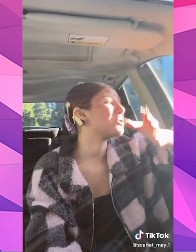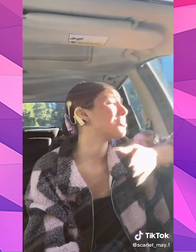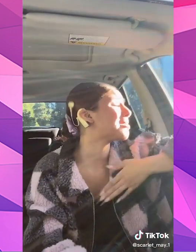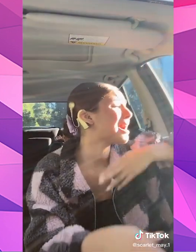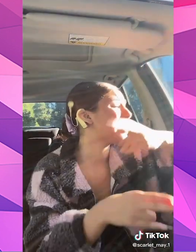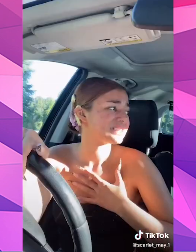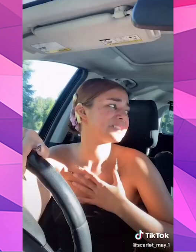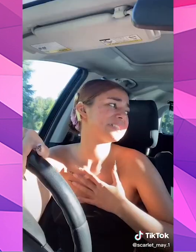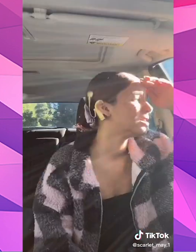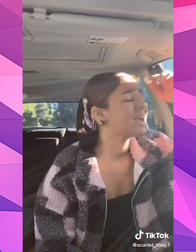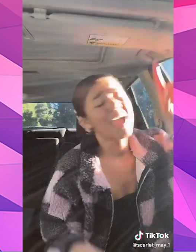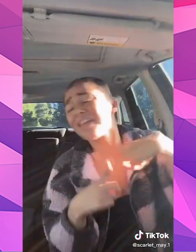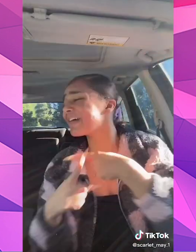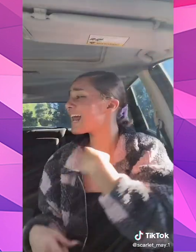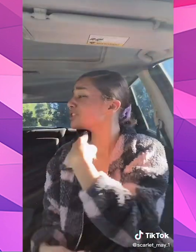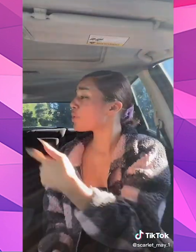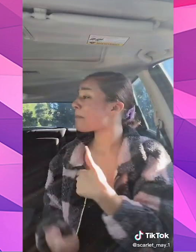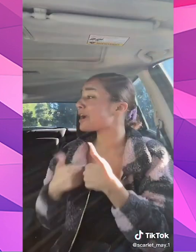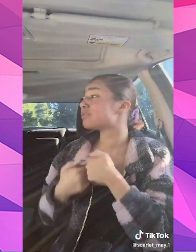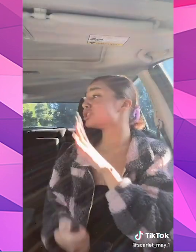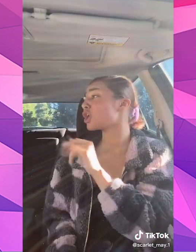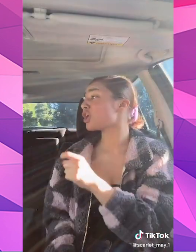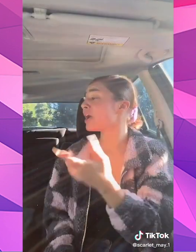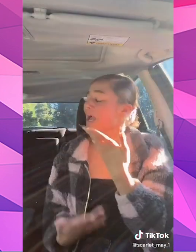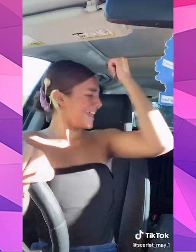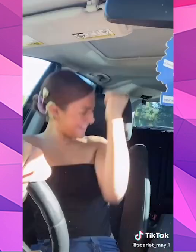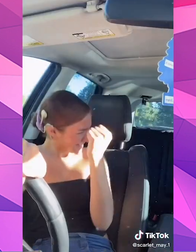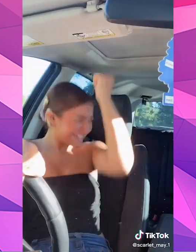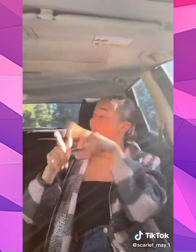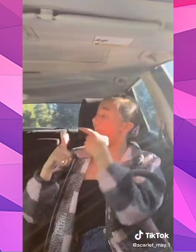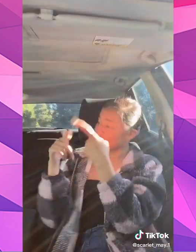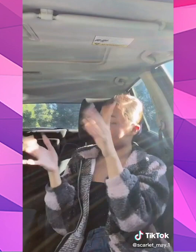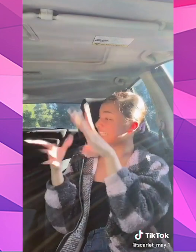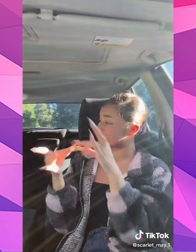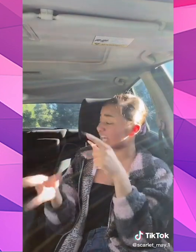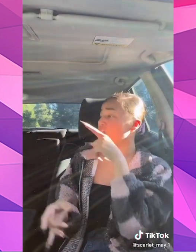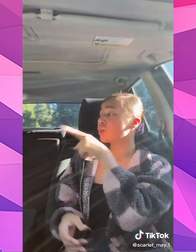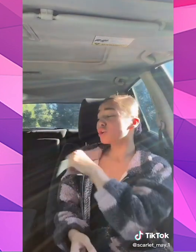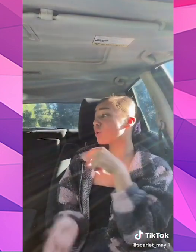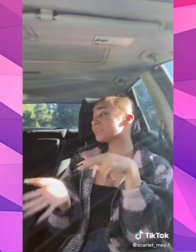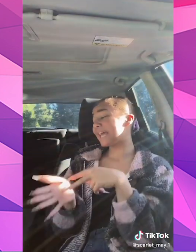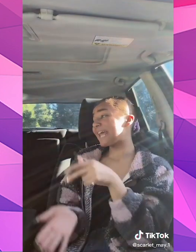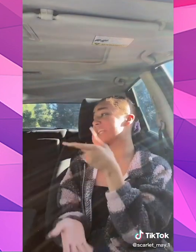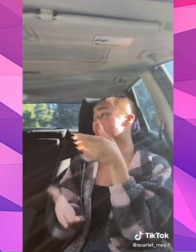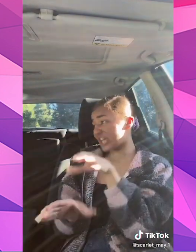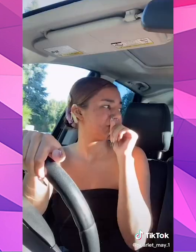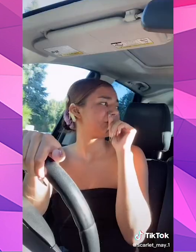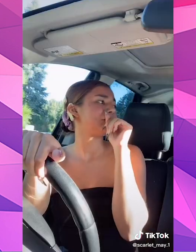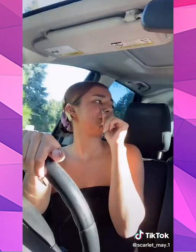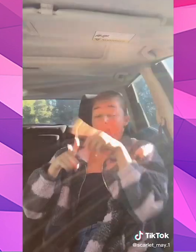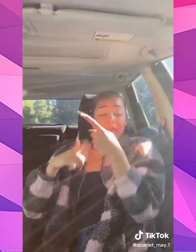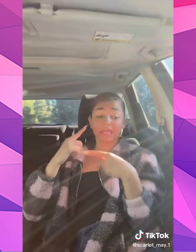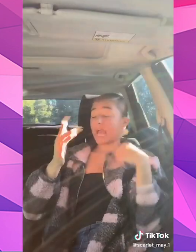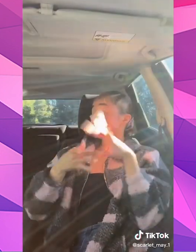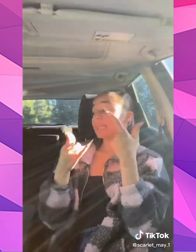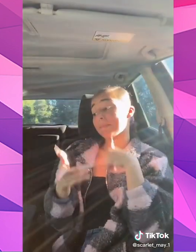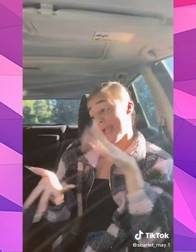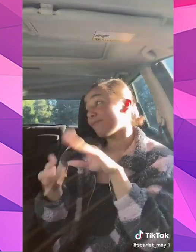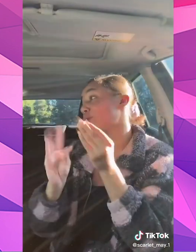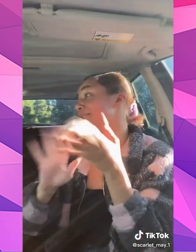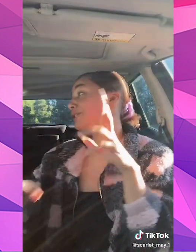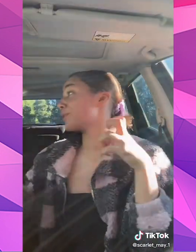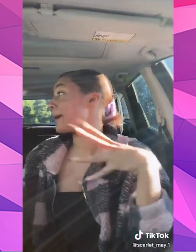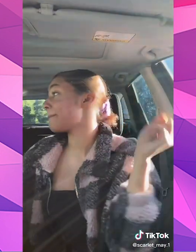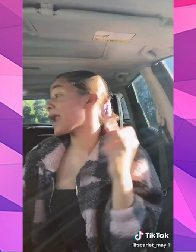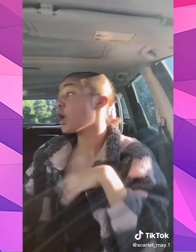know my name And then I told my crush, Connor Come on, Lesley And then he said You don't stand your chance Then I said Let me